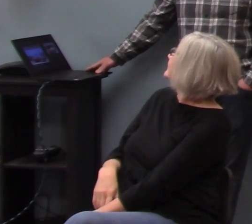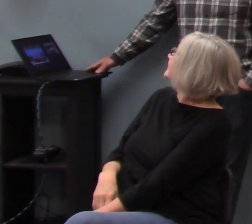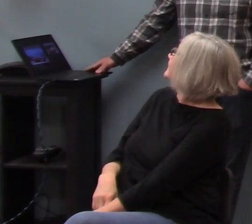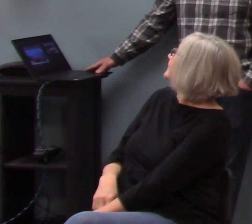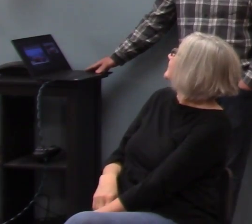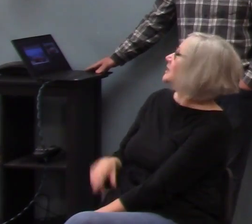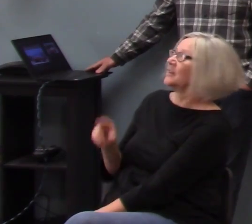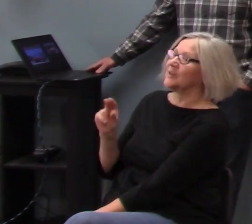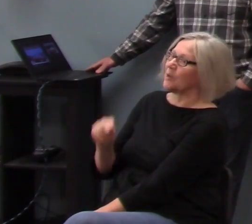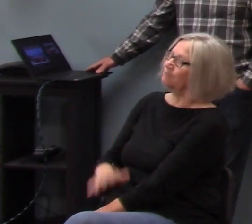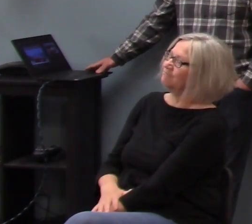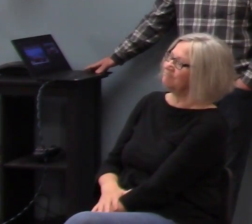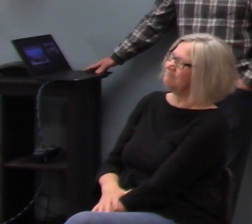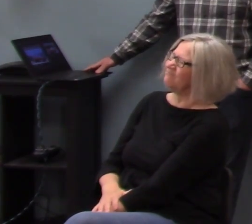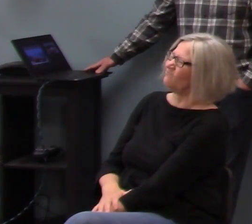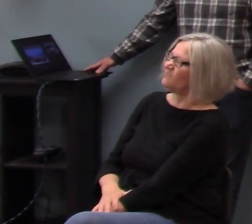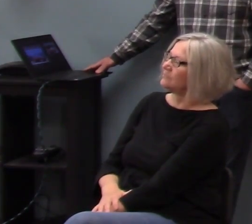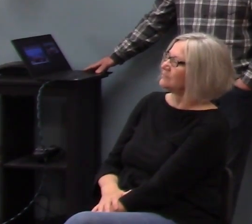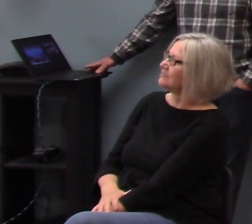No. one. No, they're not. Okay?